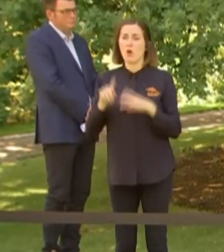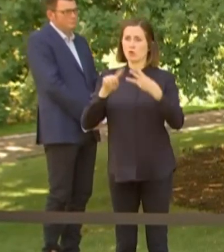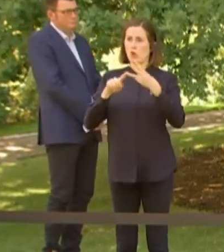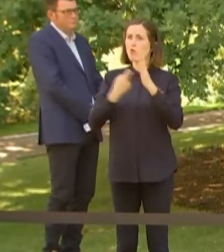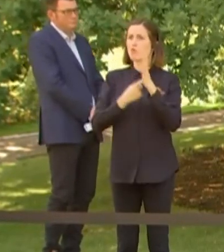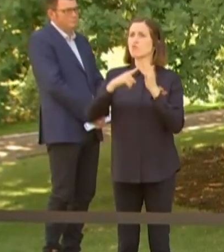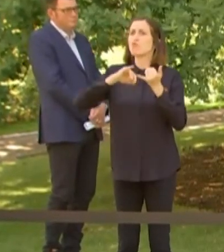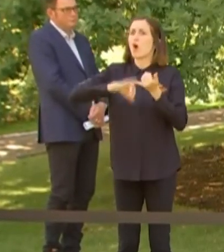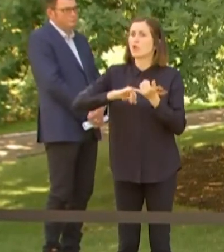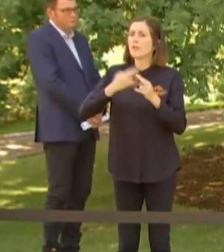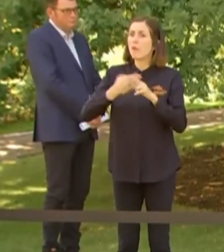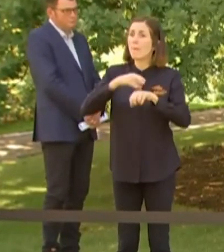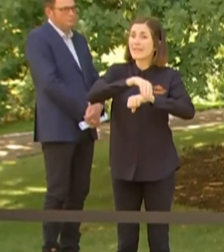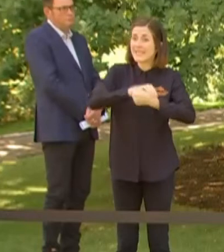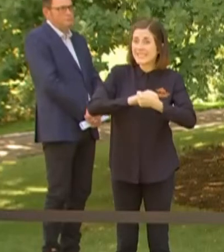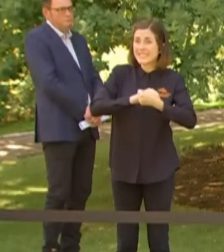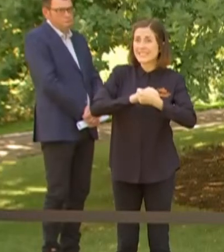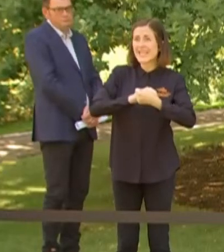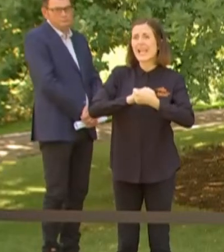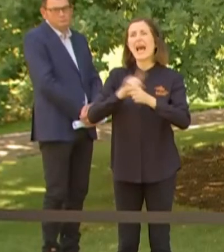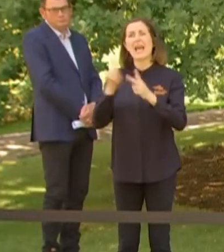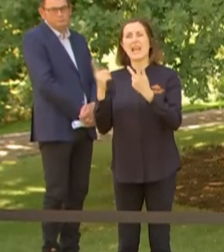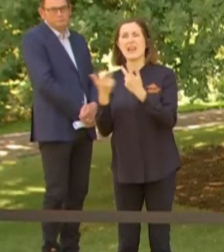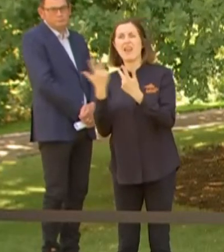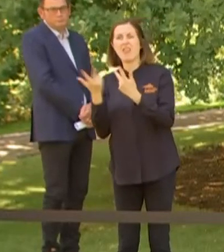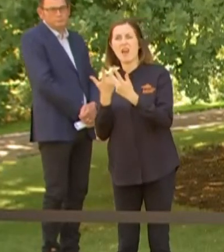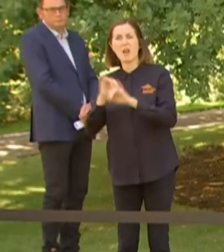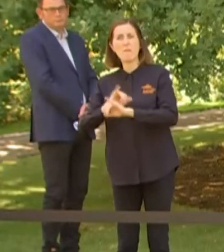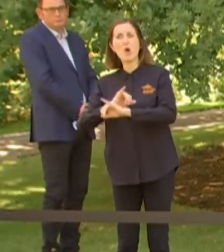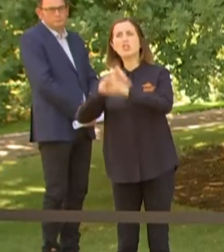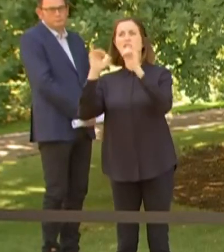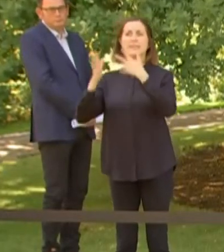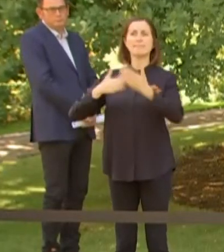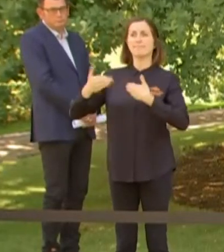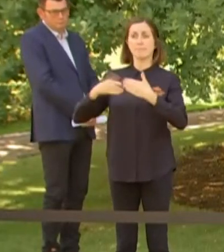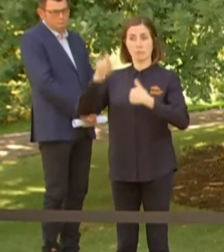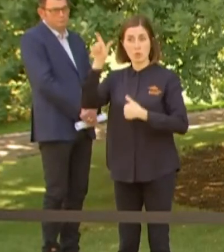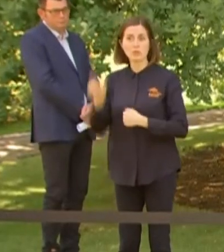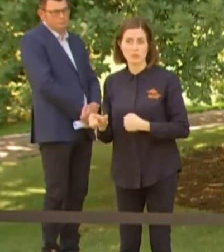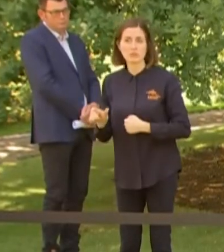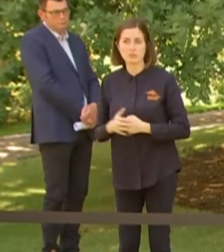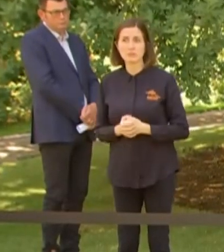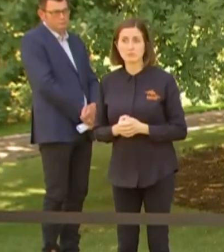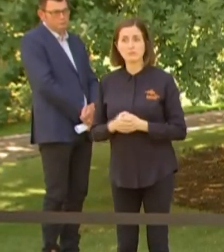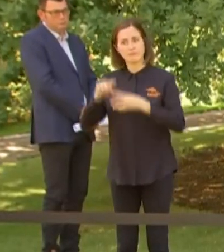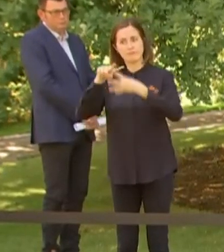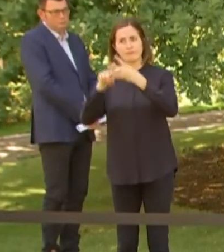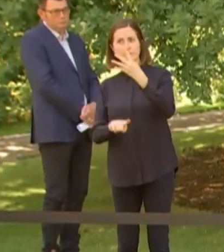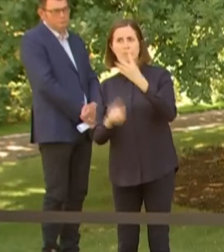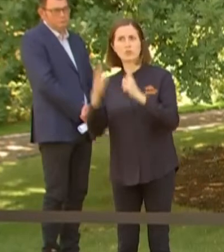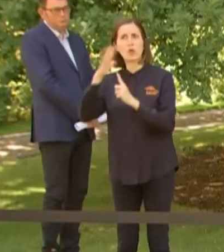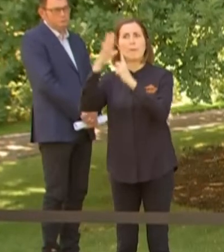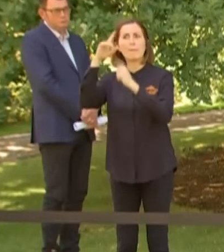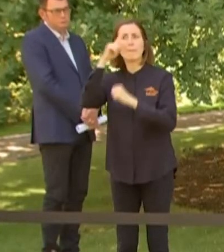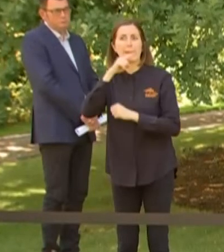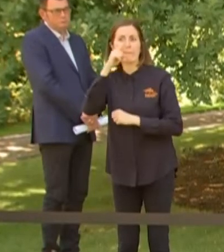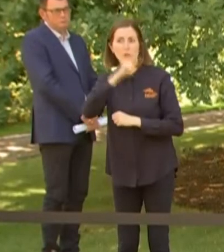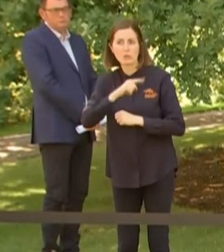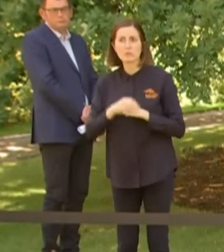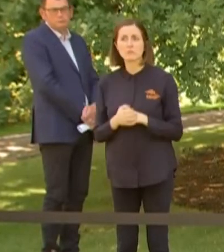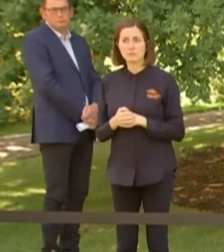Enforcement, and we'll have the Deputy State Controller for Operations. So it's still within the framework, but a